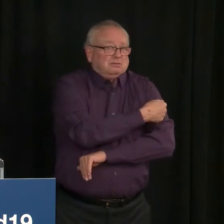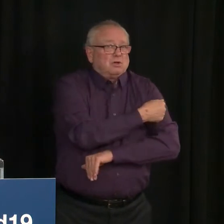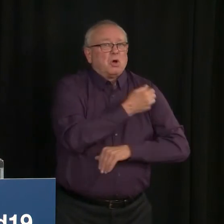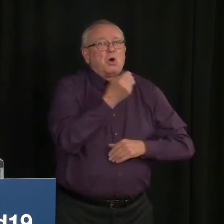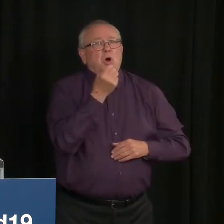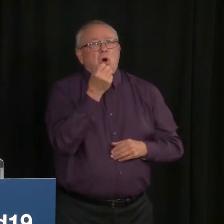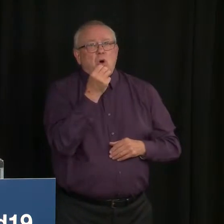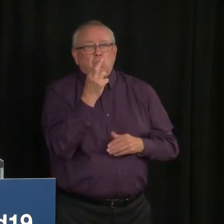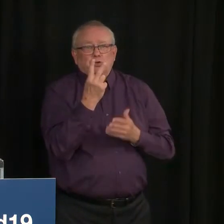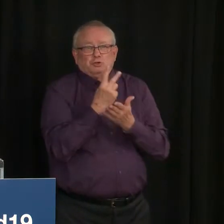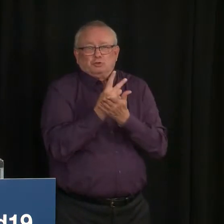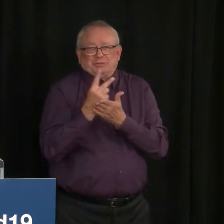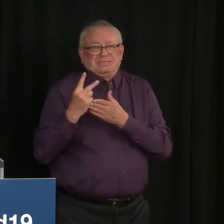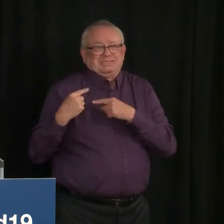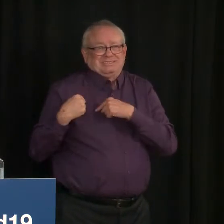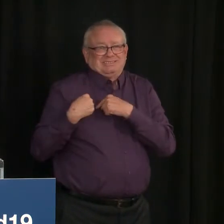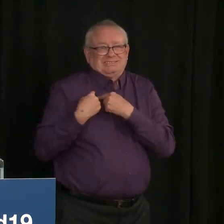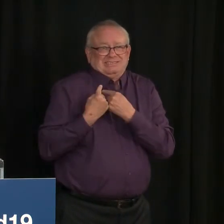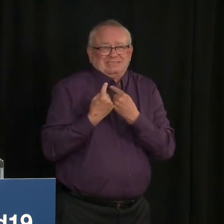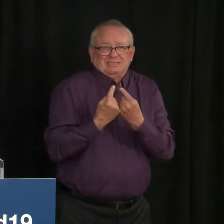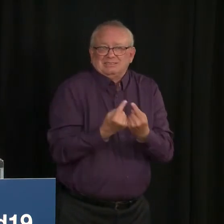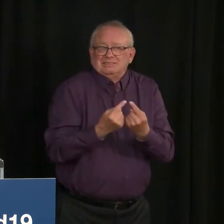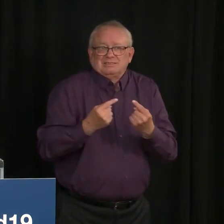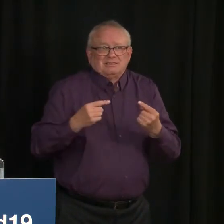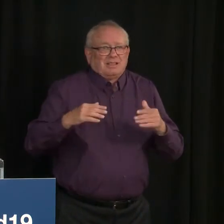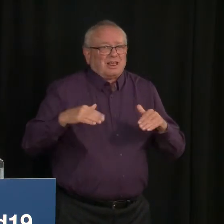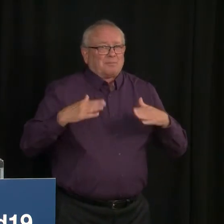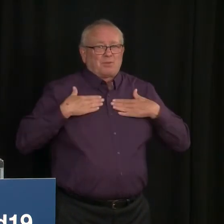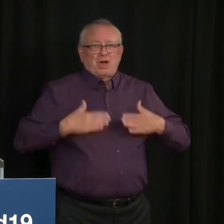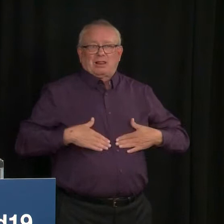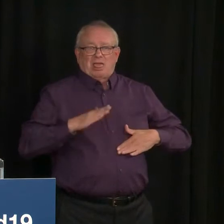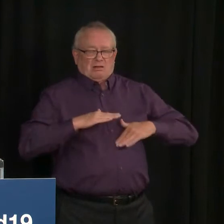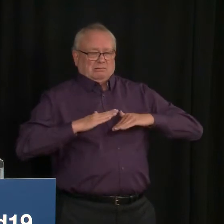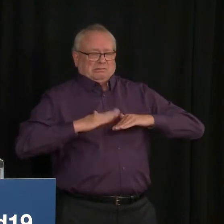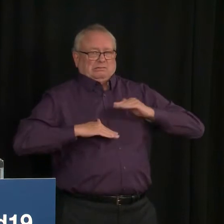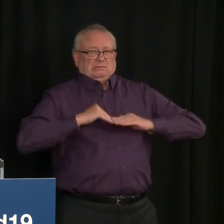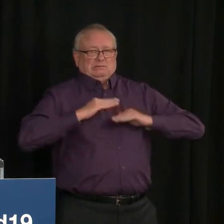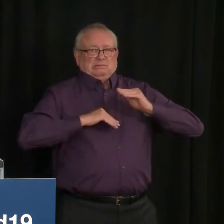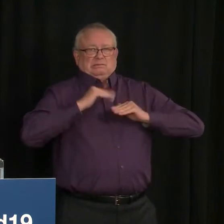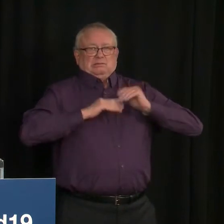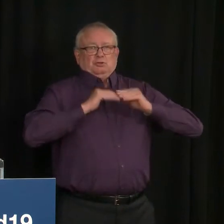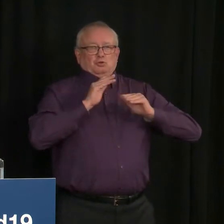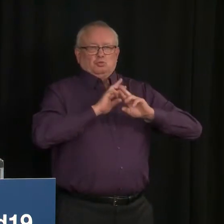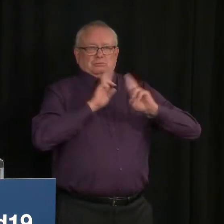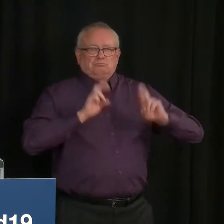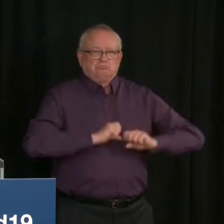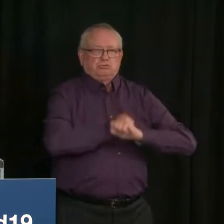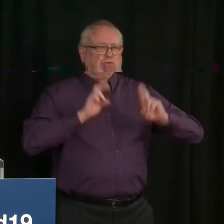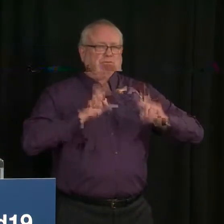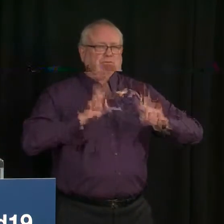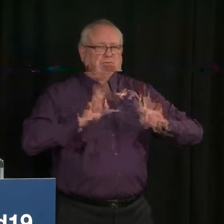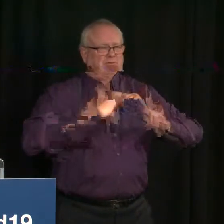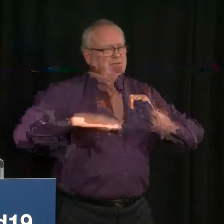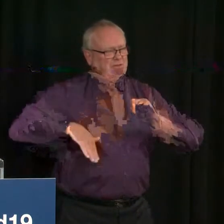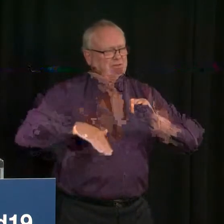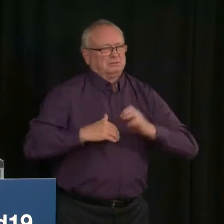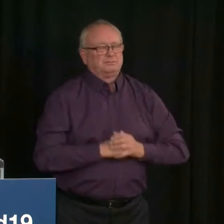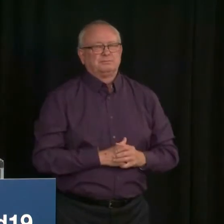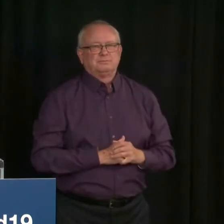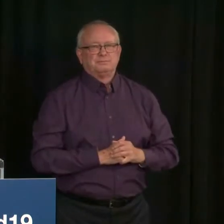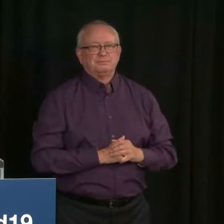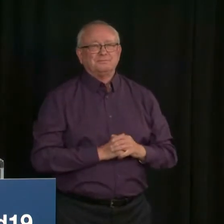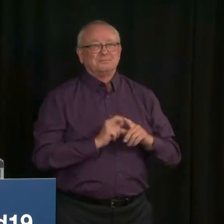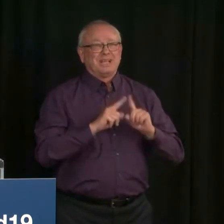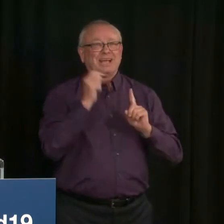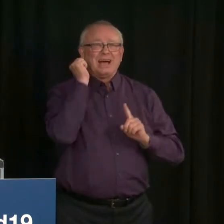14 days. The good news is that our immunization program continues to administer more doses each day, and the number